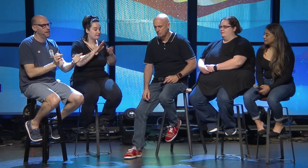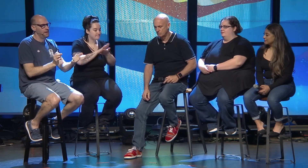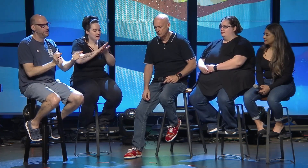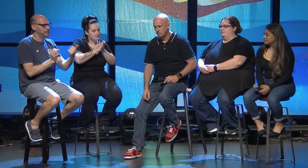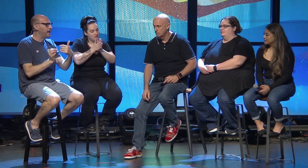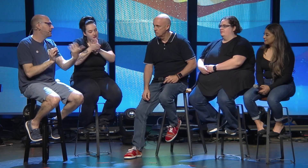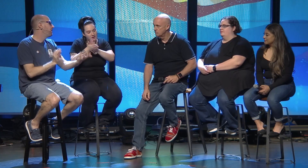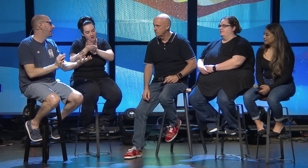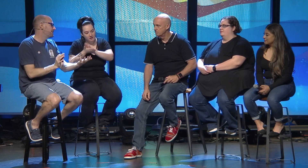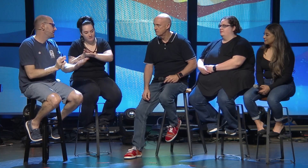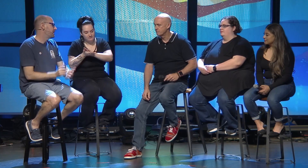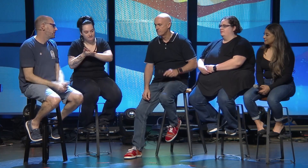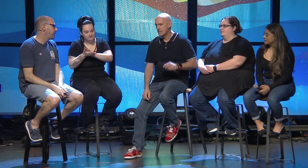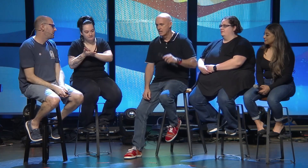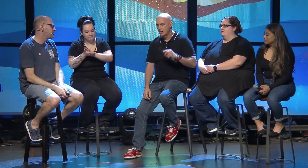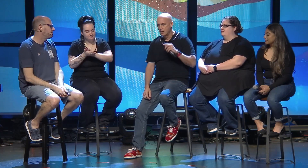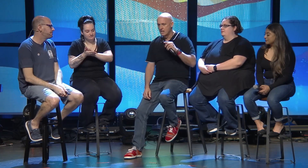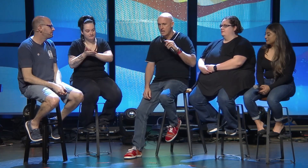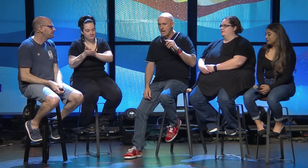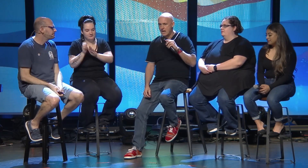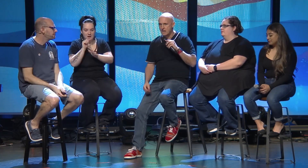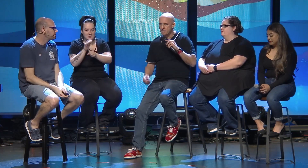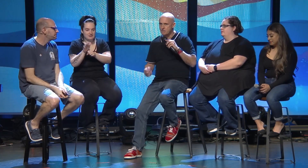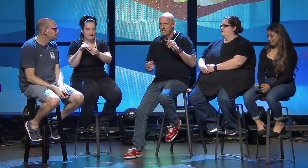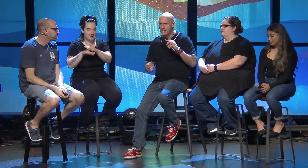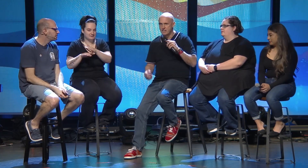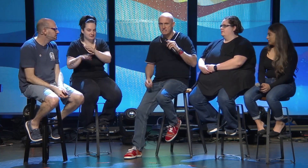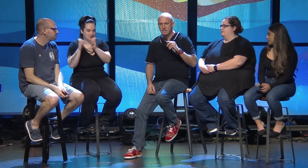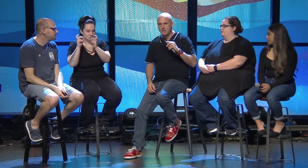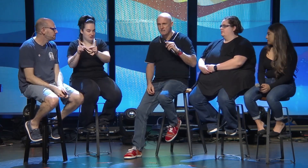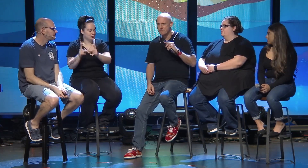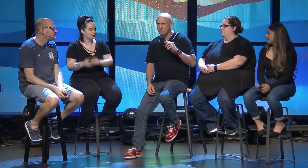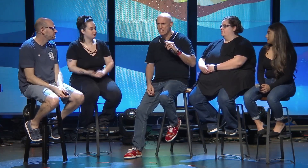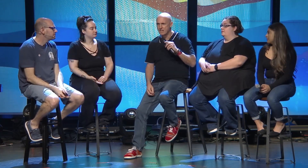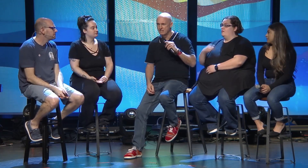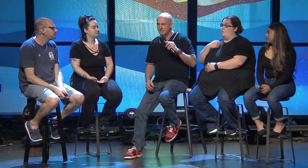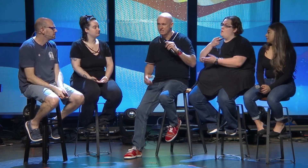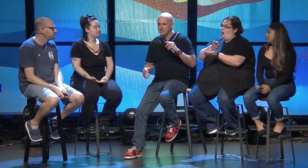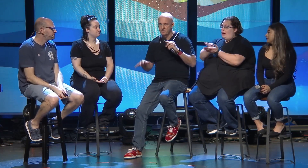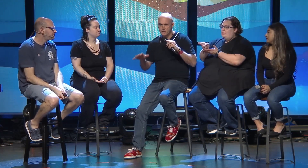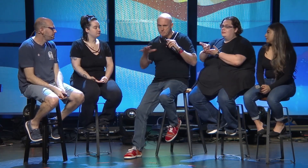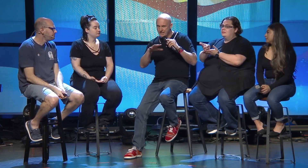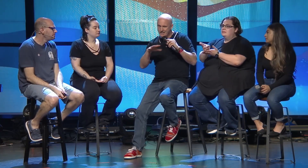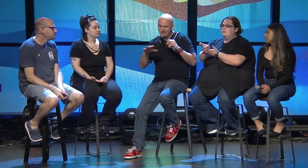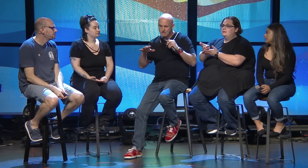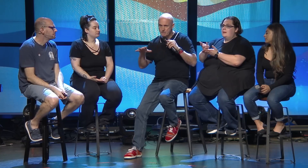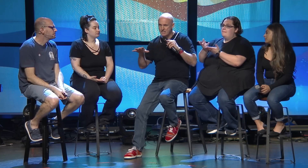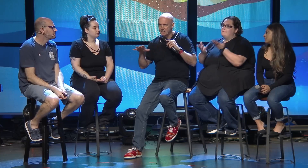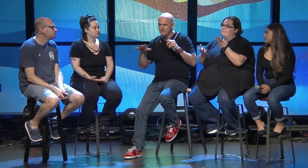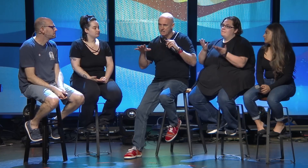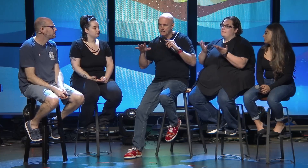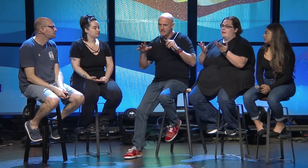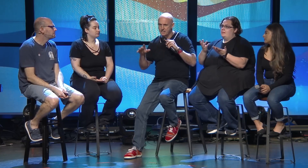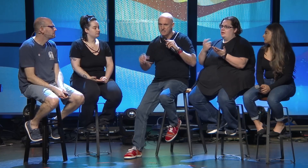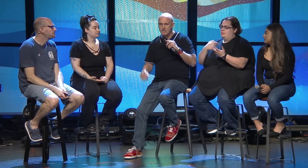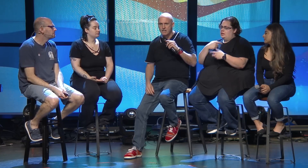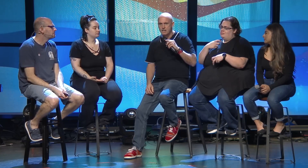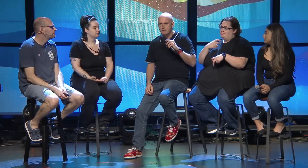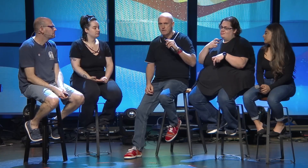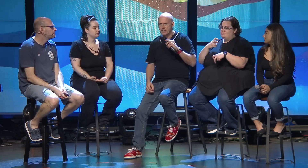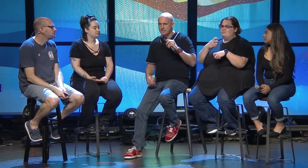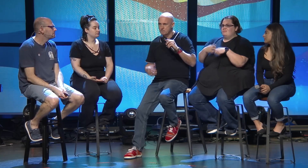to the lack of access in education? I'm going to be honest, and some of you may be kind of hard to